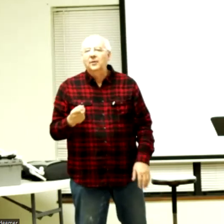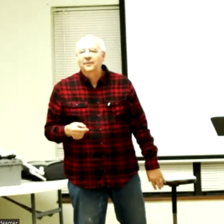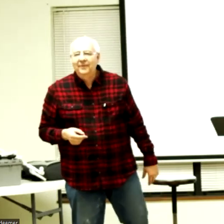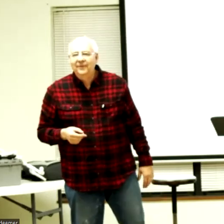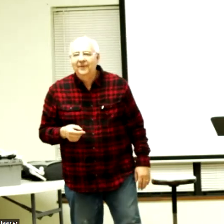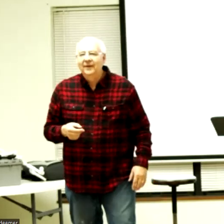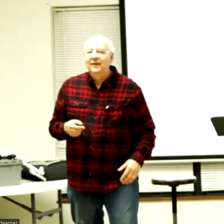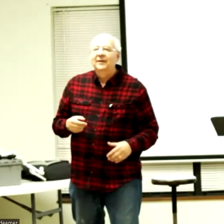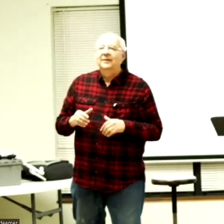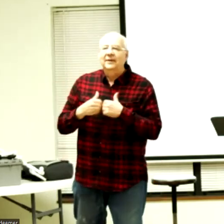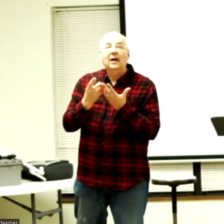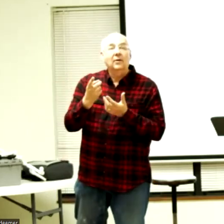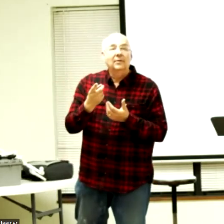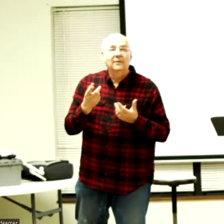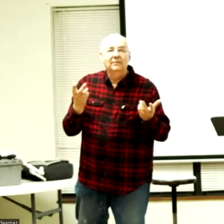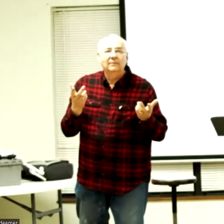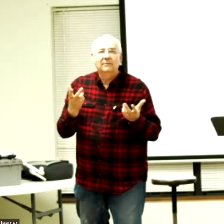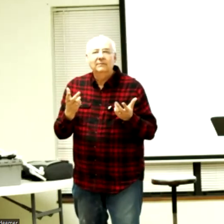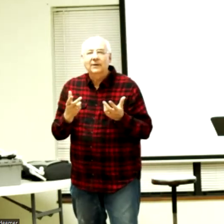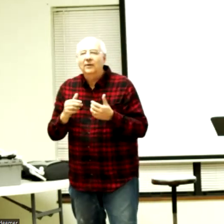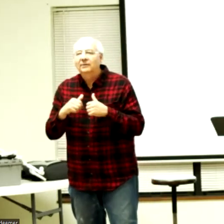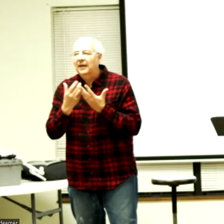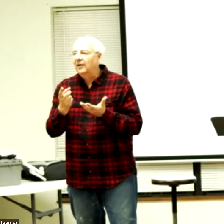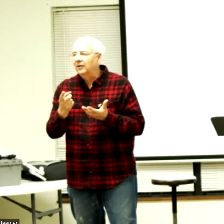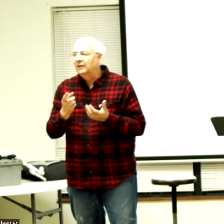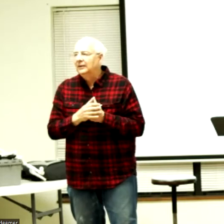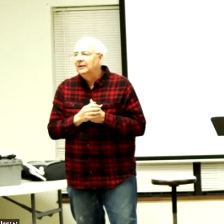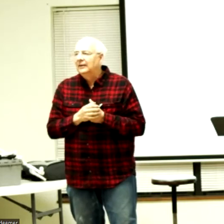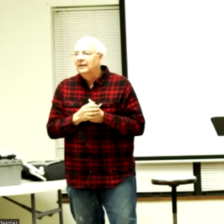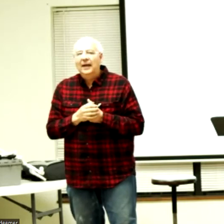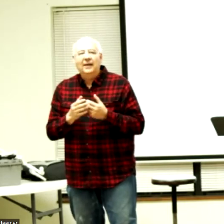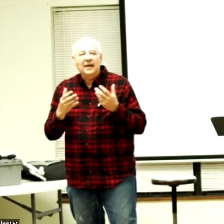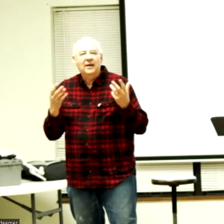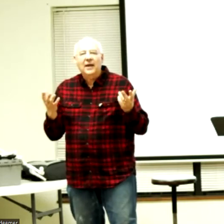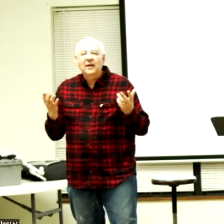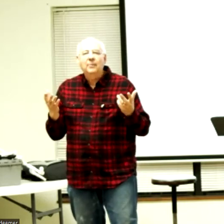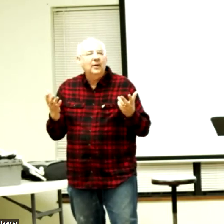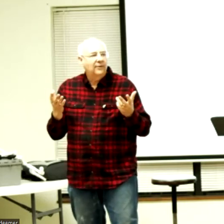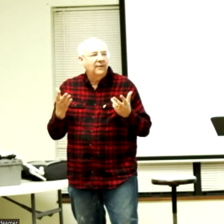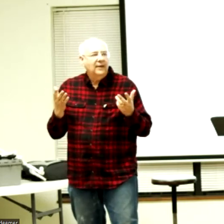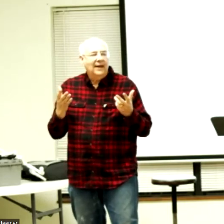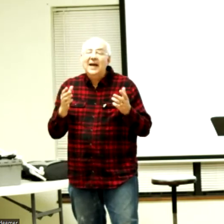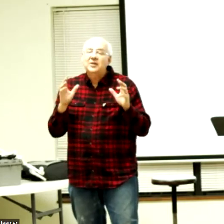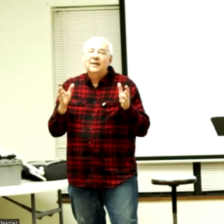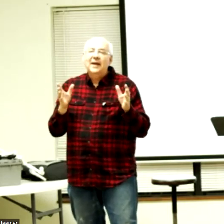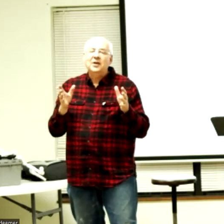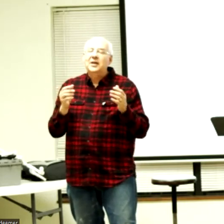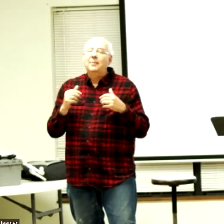you? How are you? How are you? And again, end up with, and that's an example